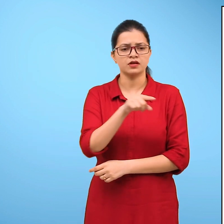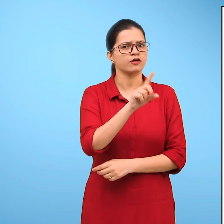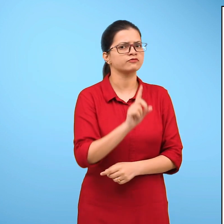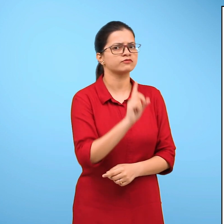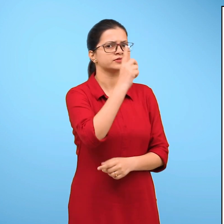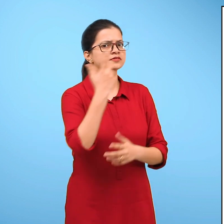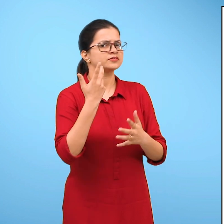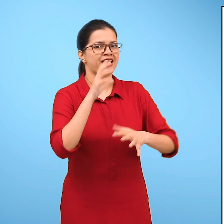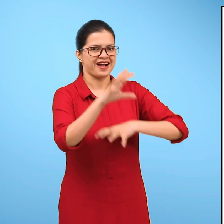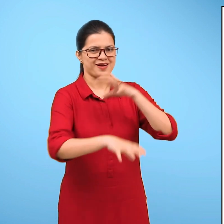Animal.